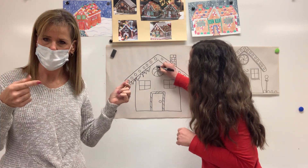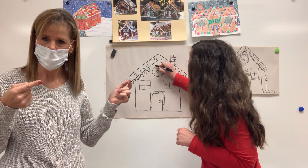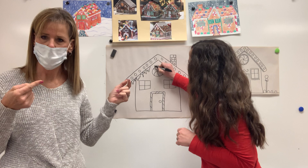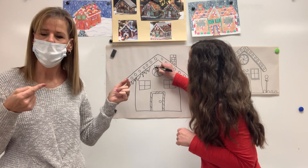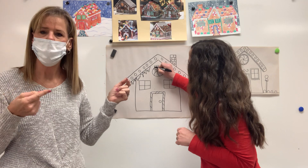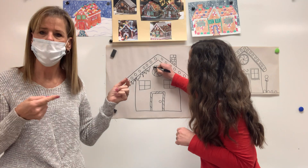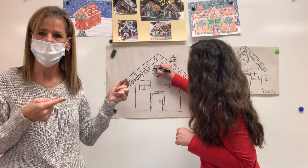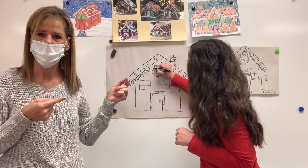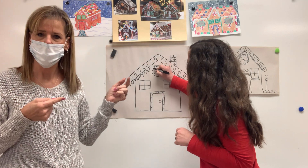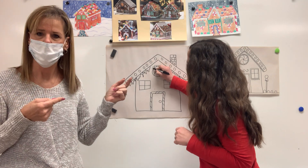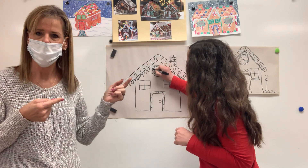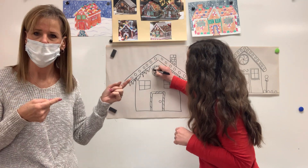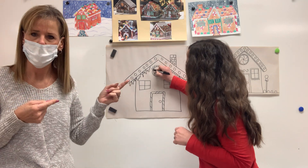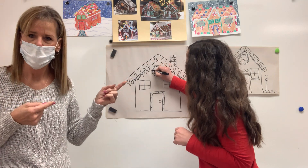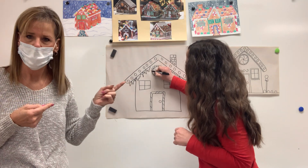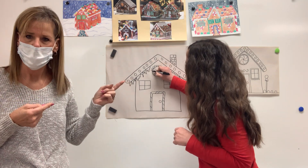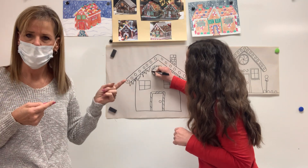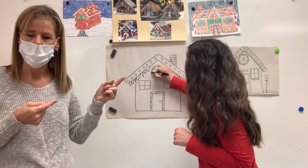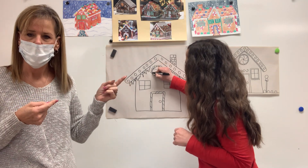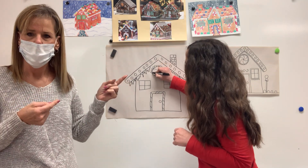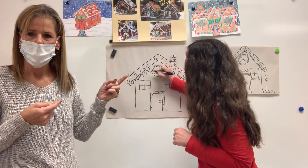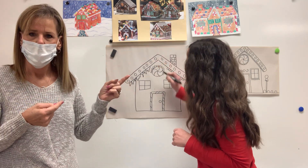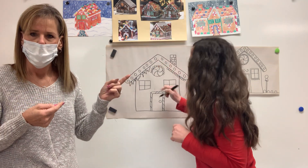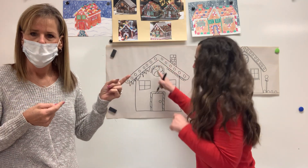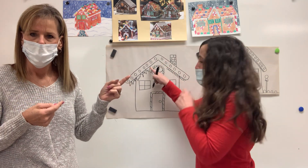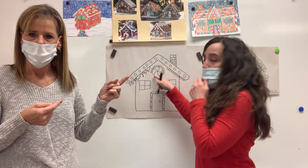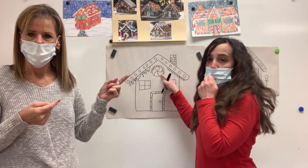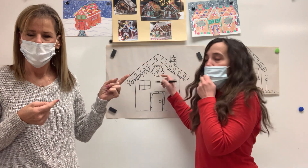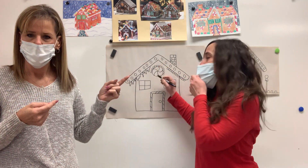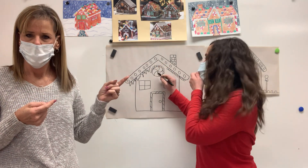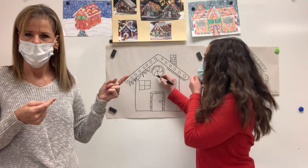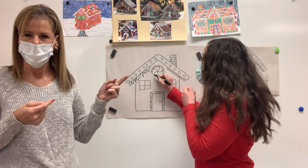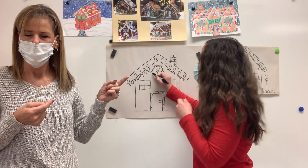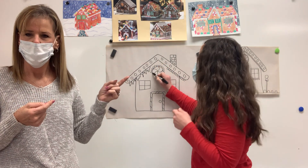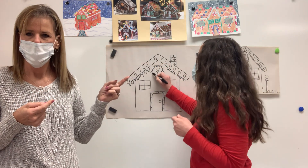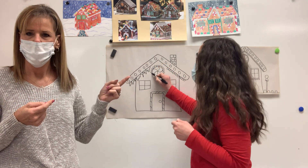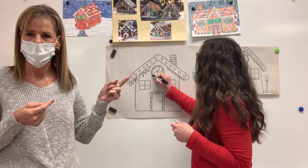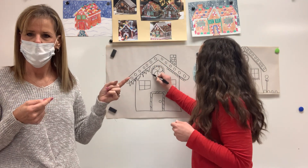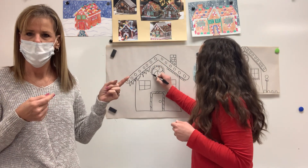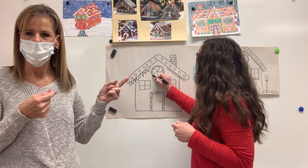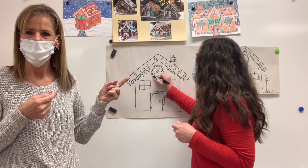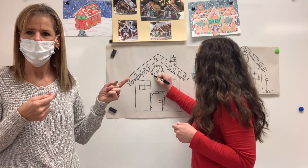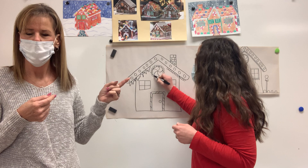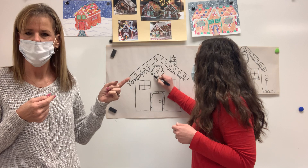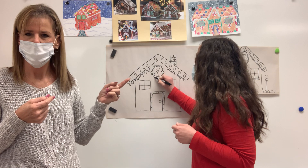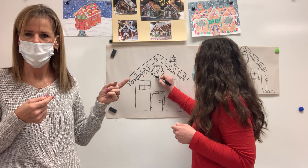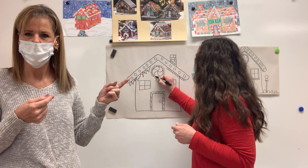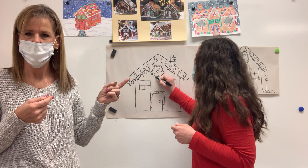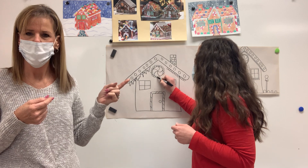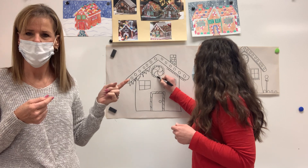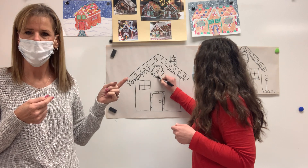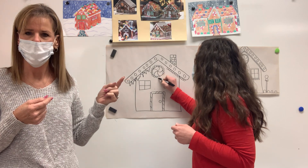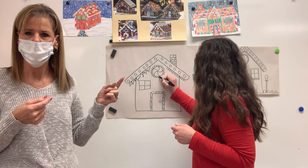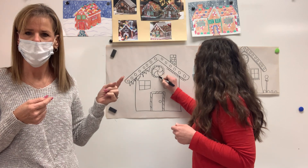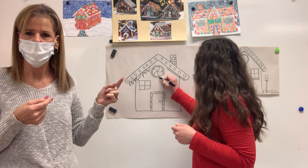candy to make it look extra fancy. You could do that if you wanted to. I could come on and I could decorate around